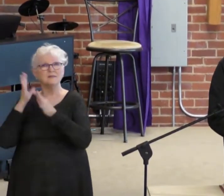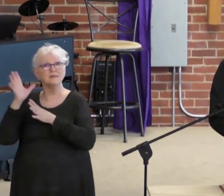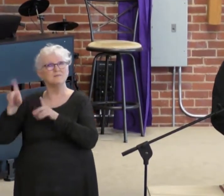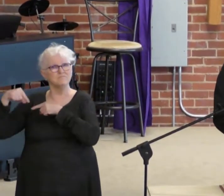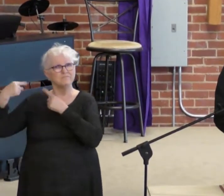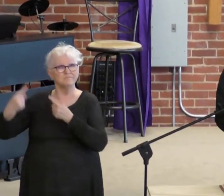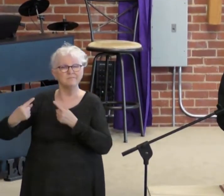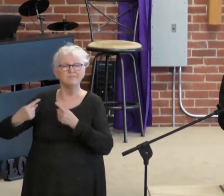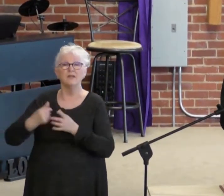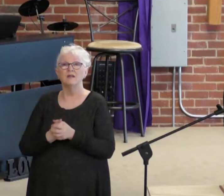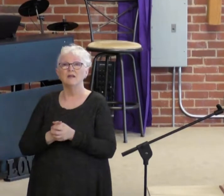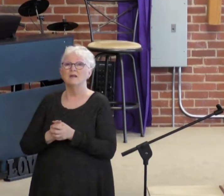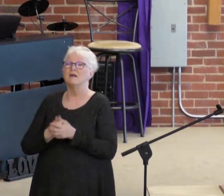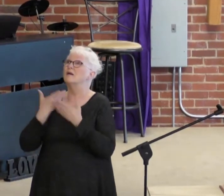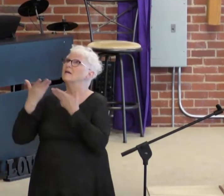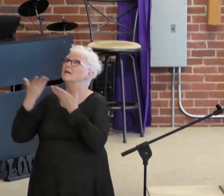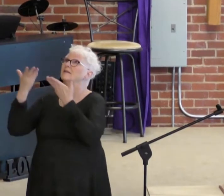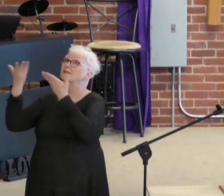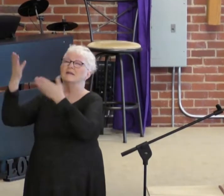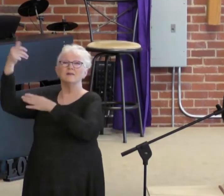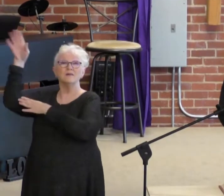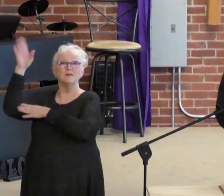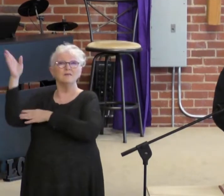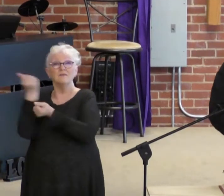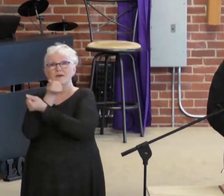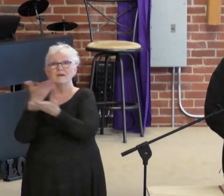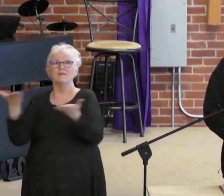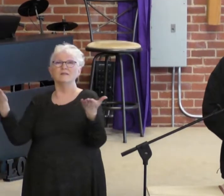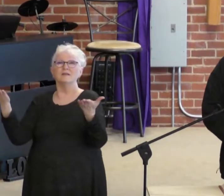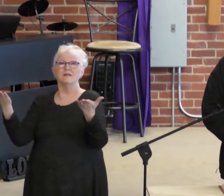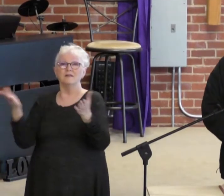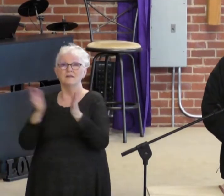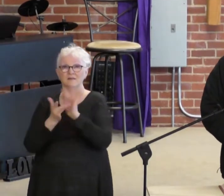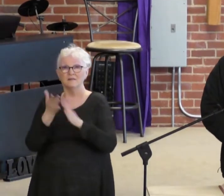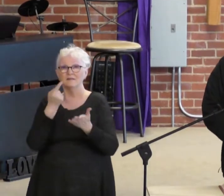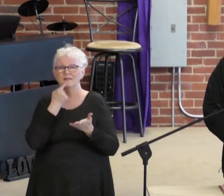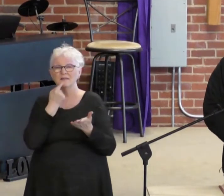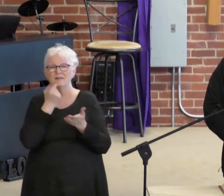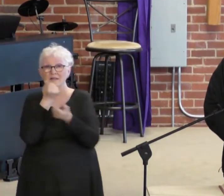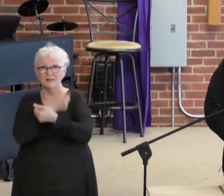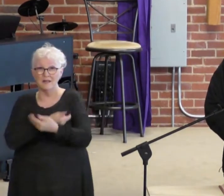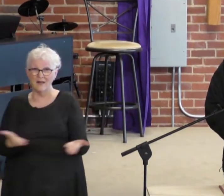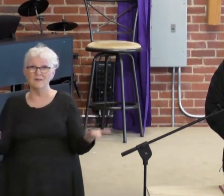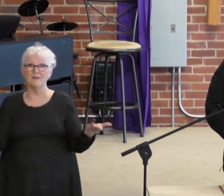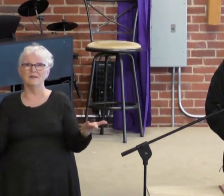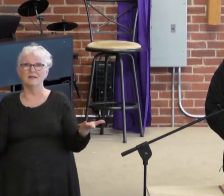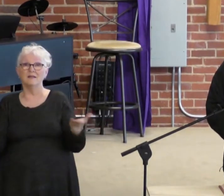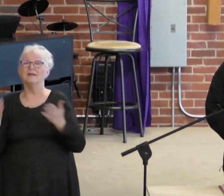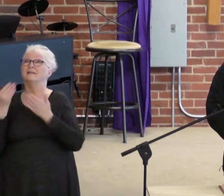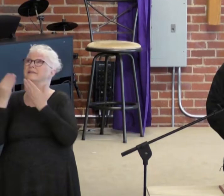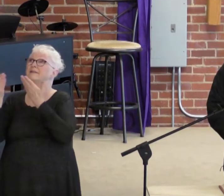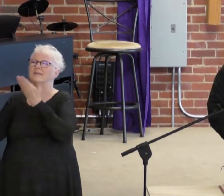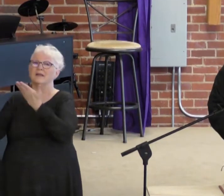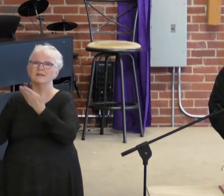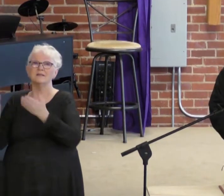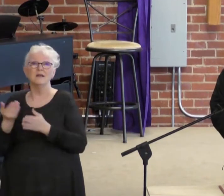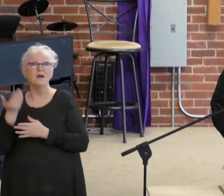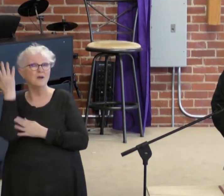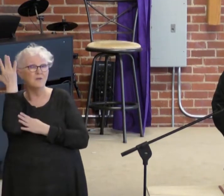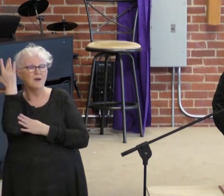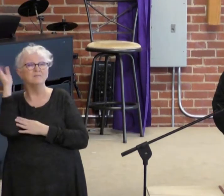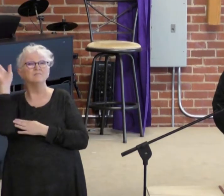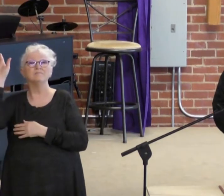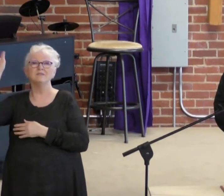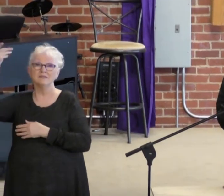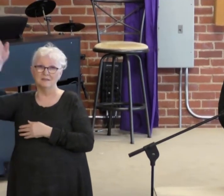God for everything. You know, the Bible says, in everything, give thanks, for this, the giving of thanks, is the will